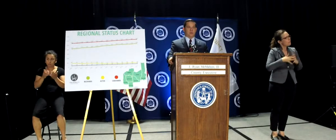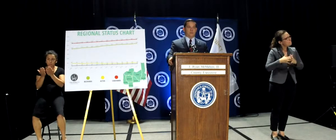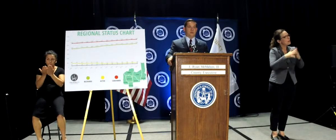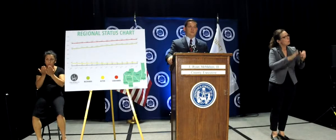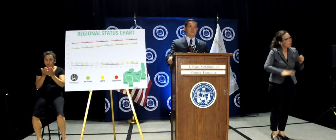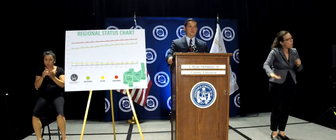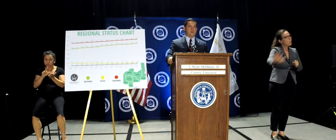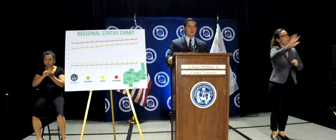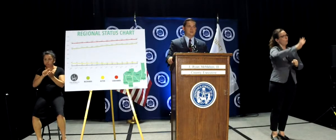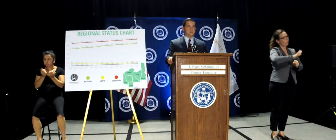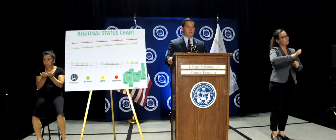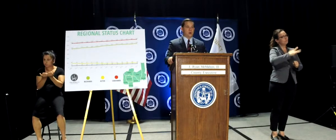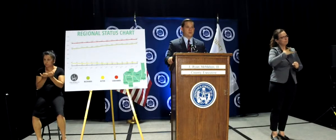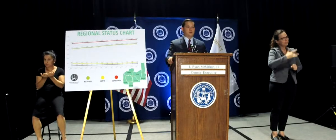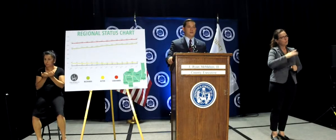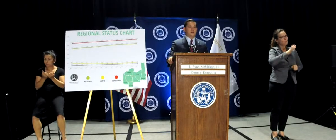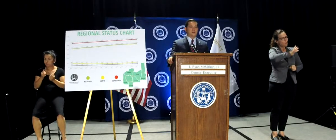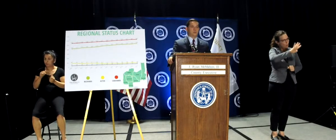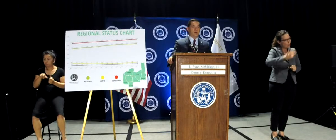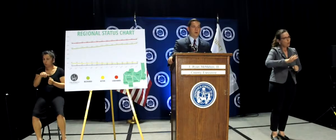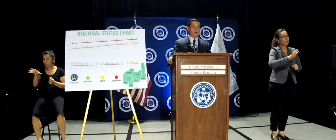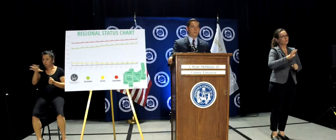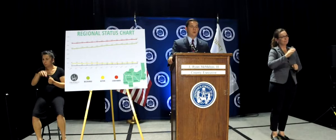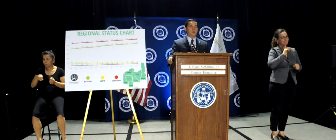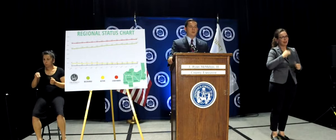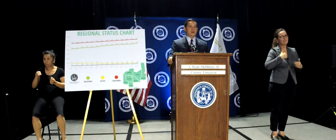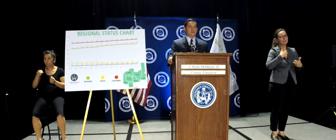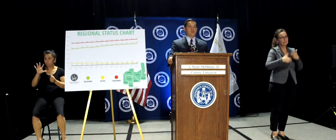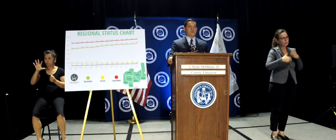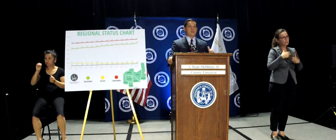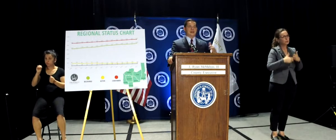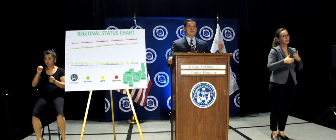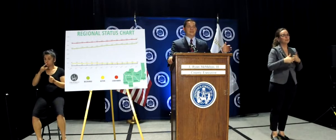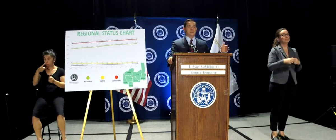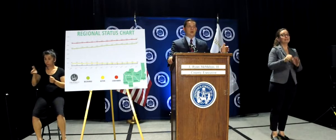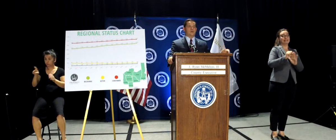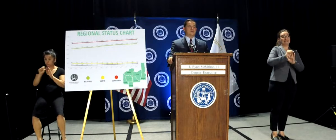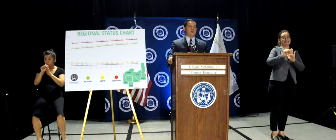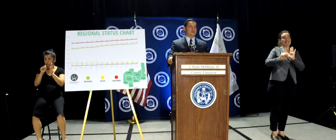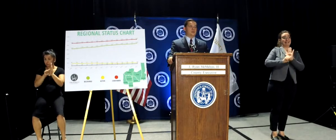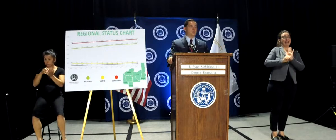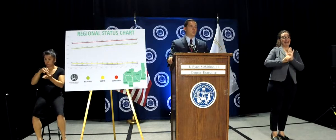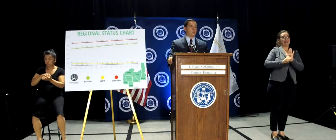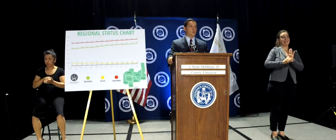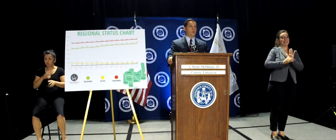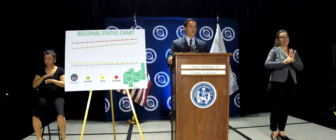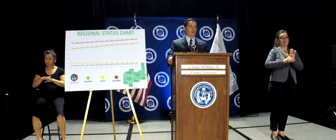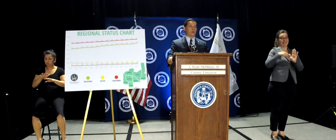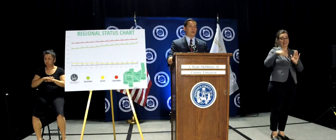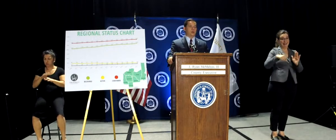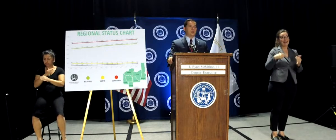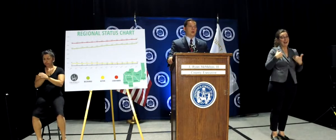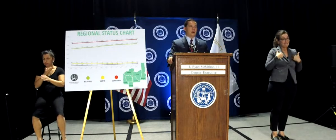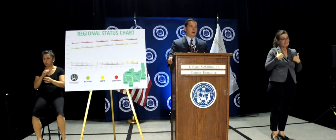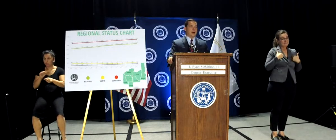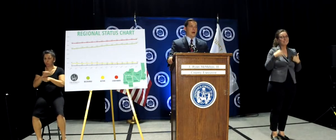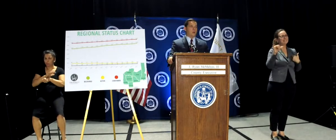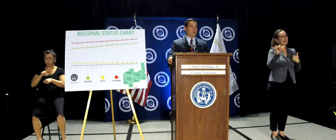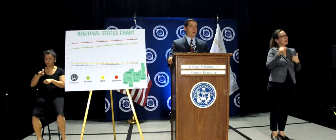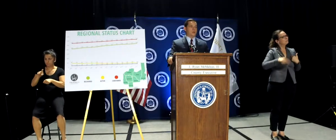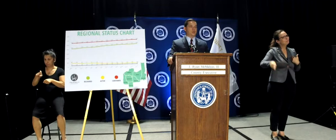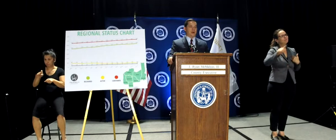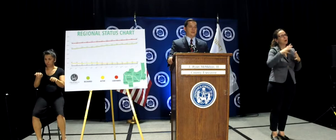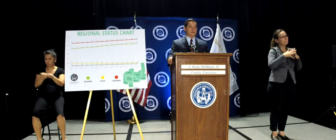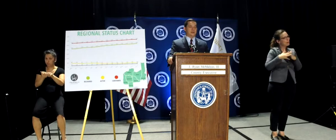pandemic problem in 50 states across the United States of America that has driven testing in all these states. They're doing what we were doing